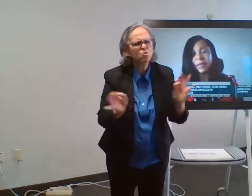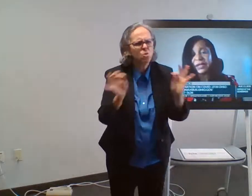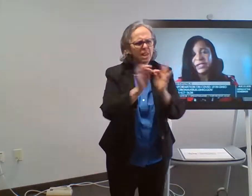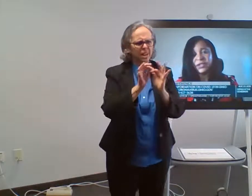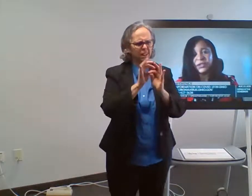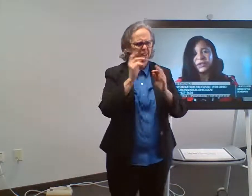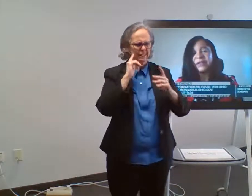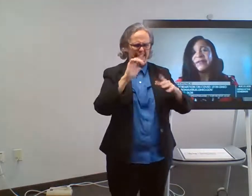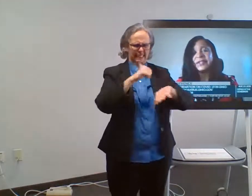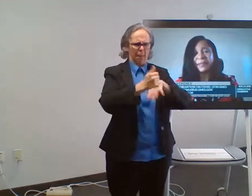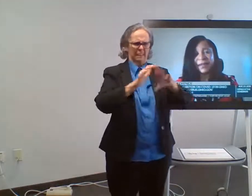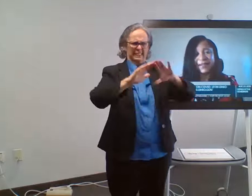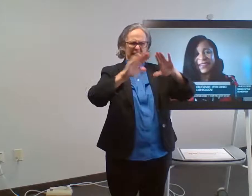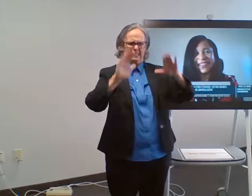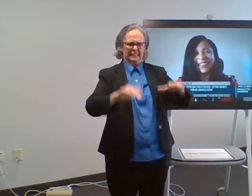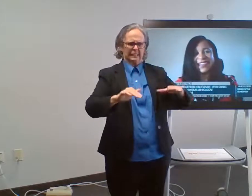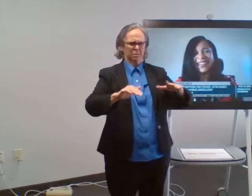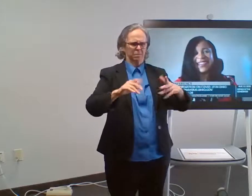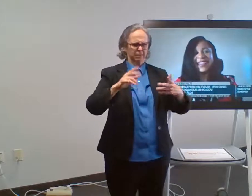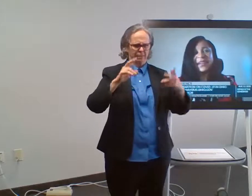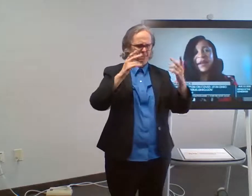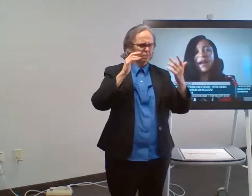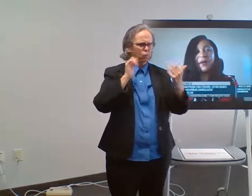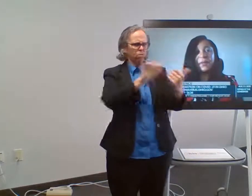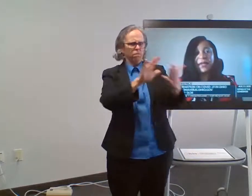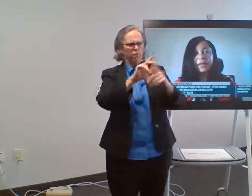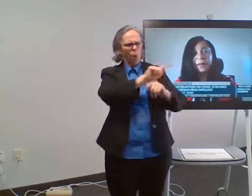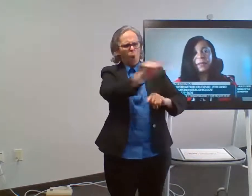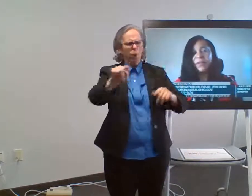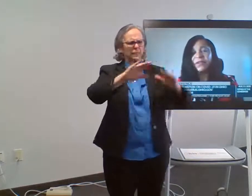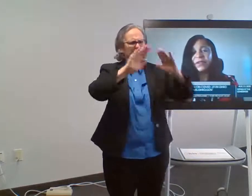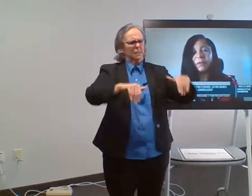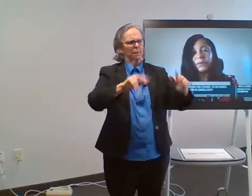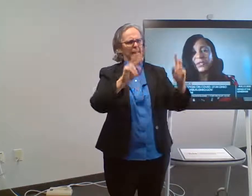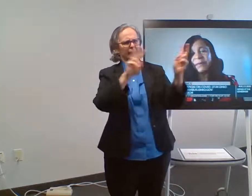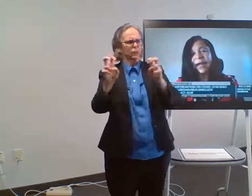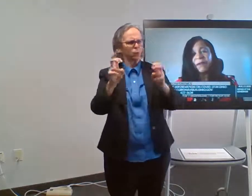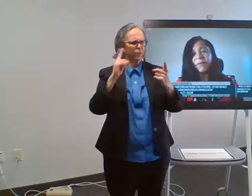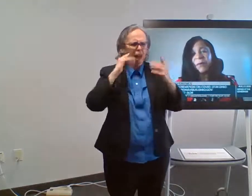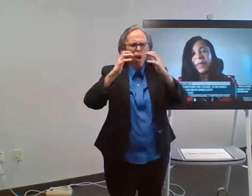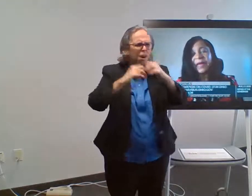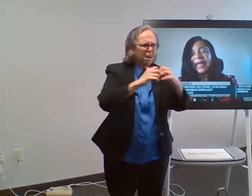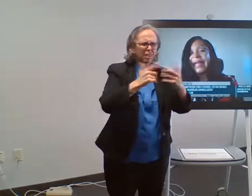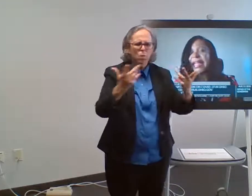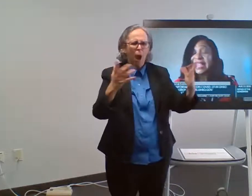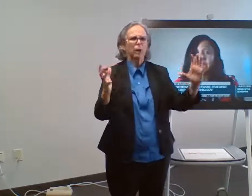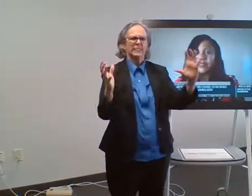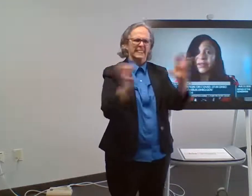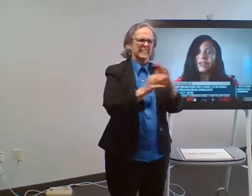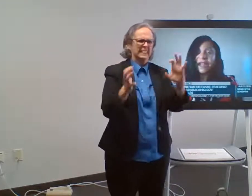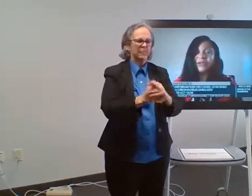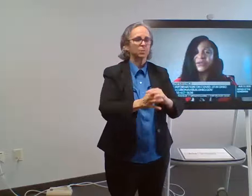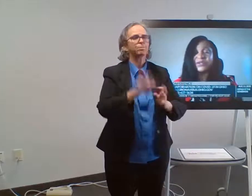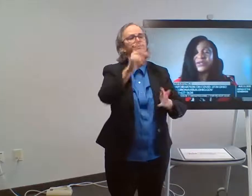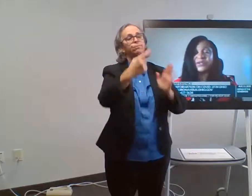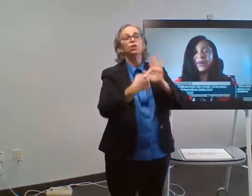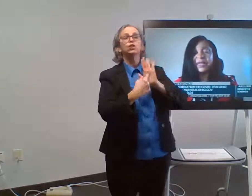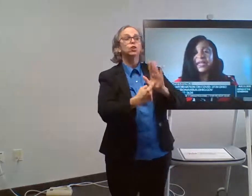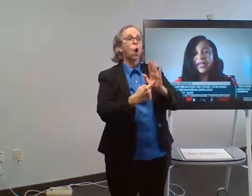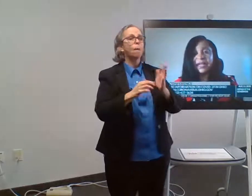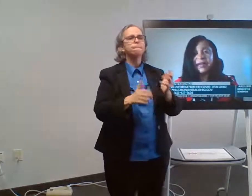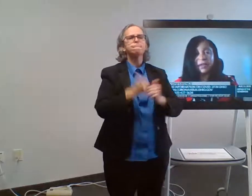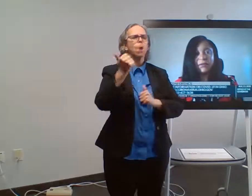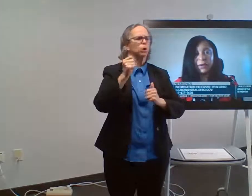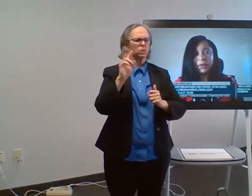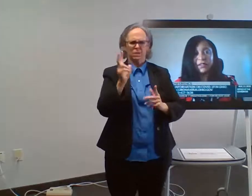and complex issues of disparity. Our planning will reveal the most impactful and those factors